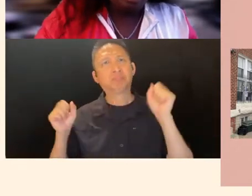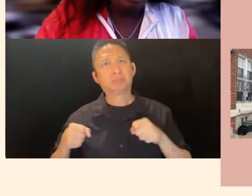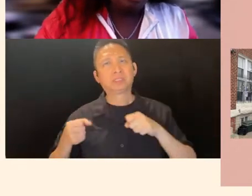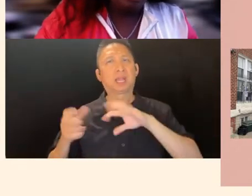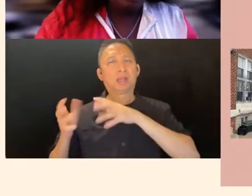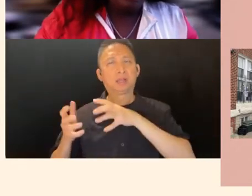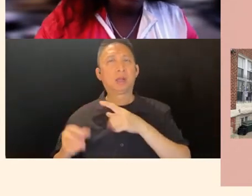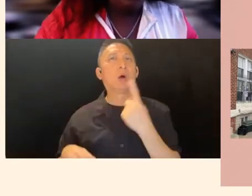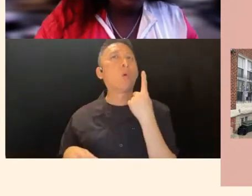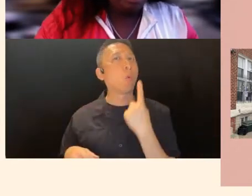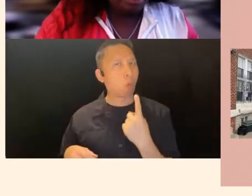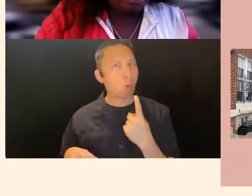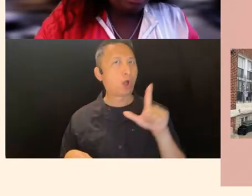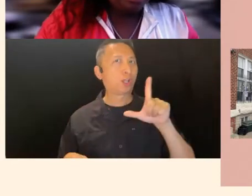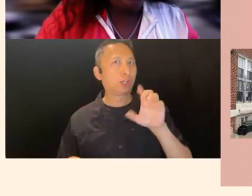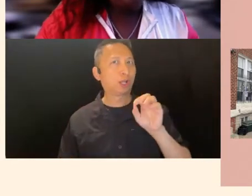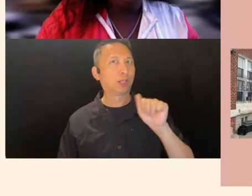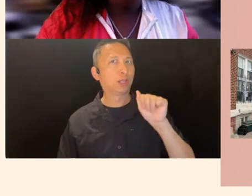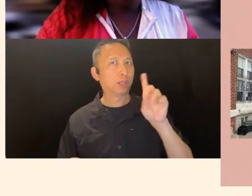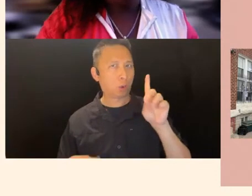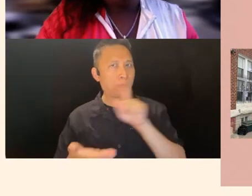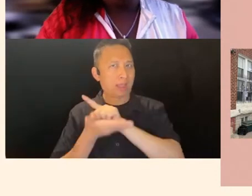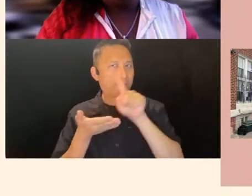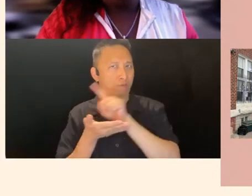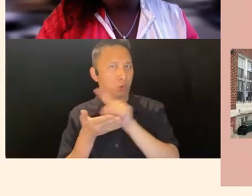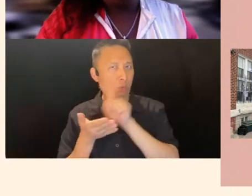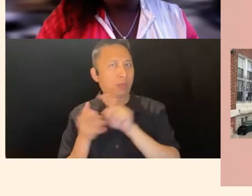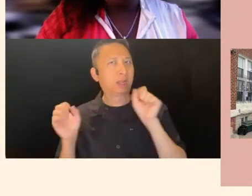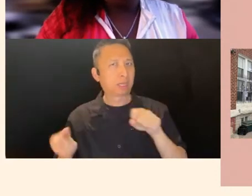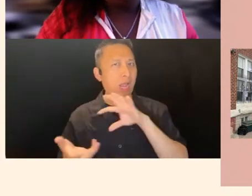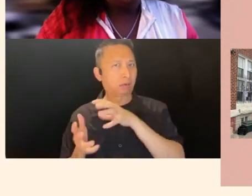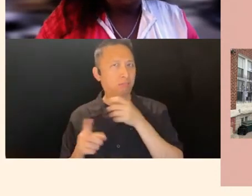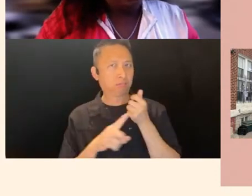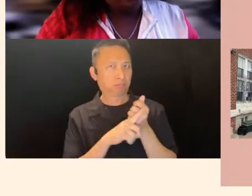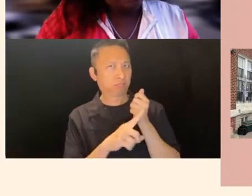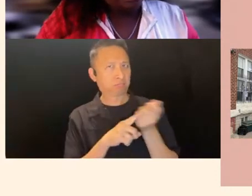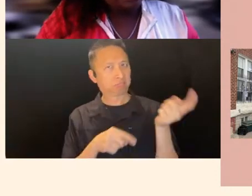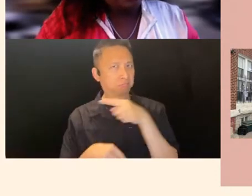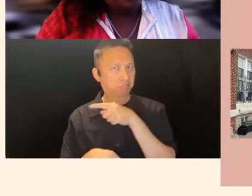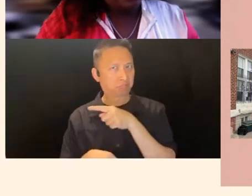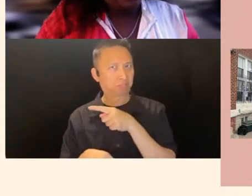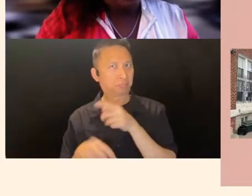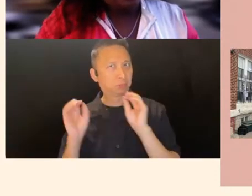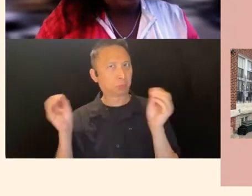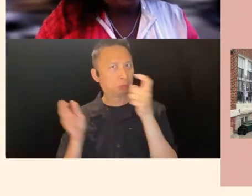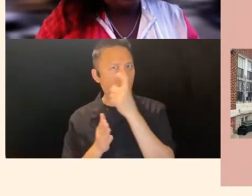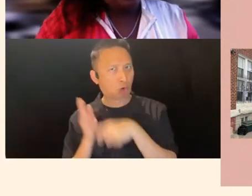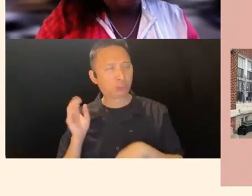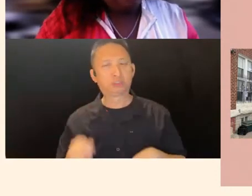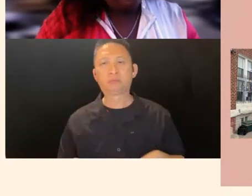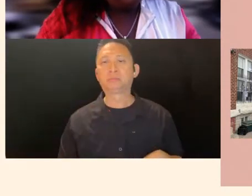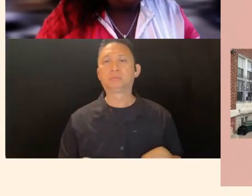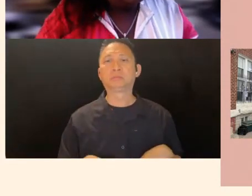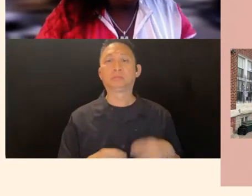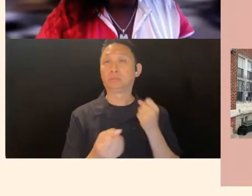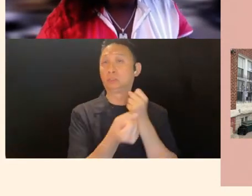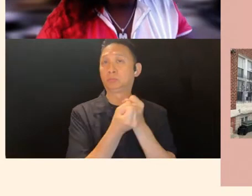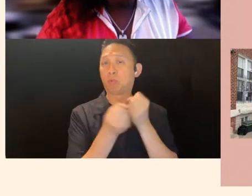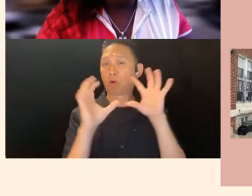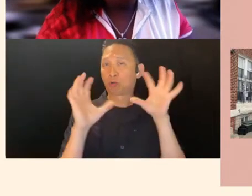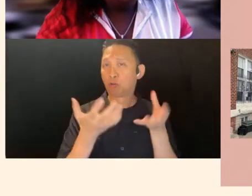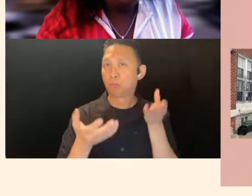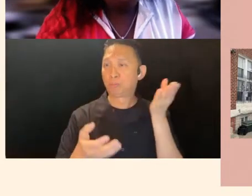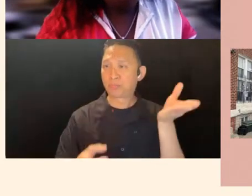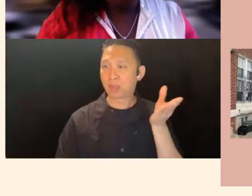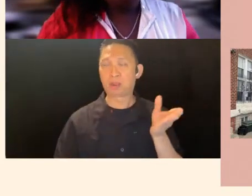load of laundry a week. We also host support groups, but